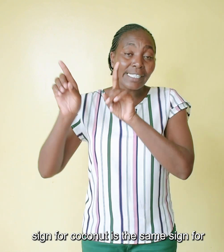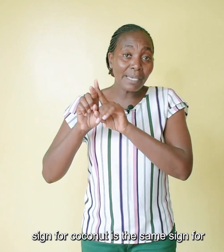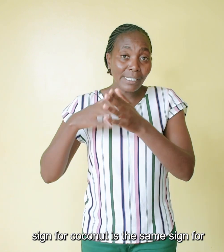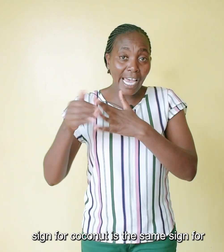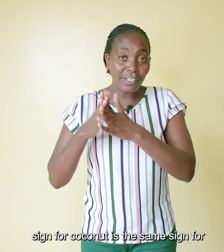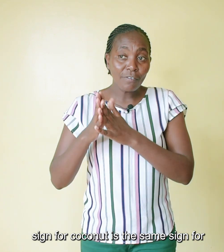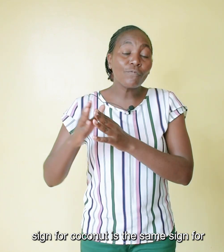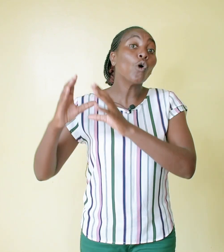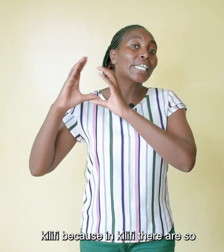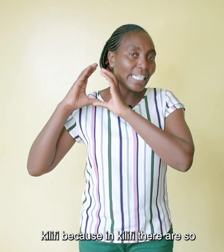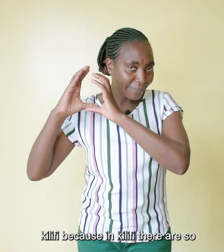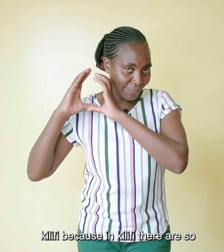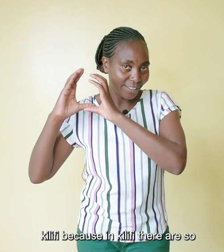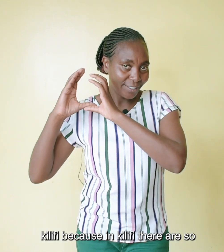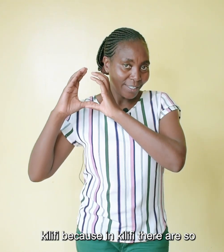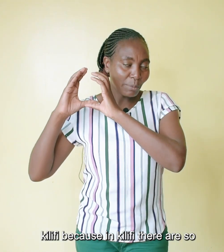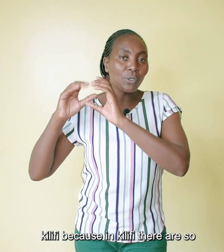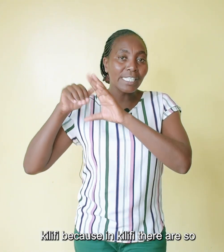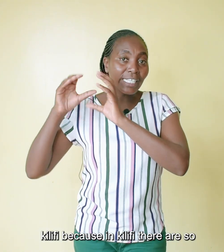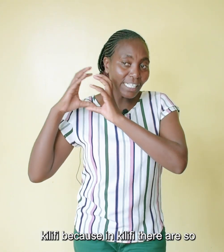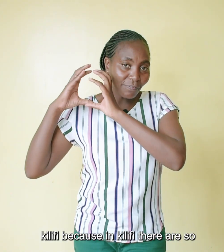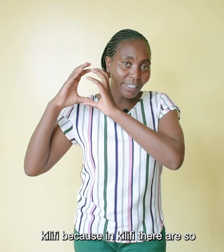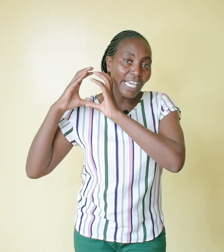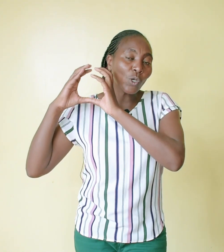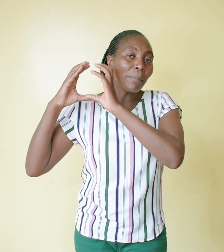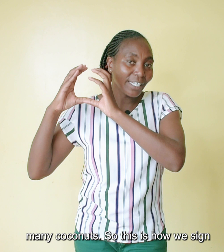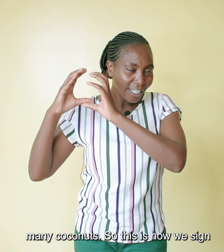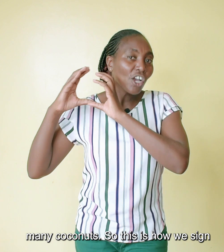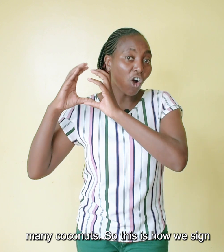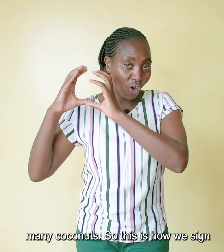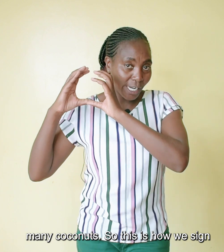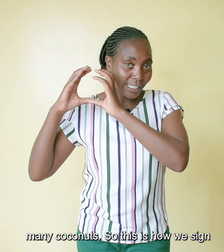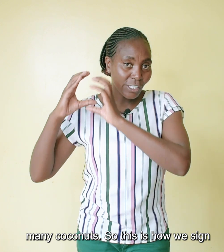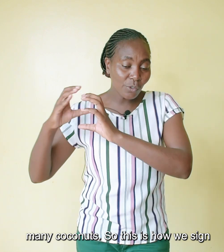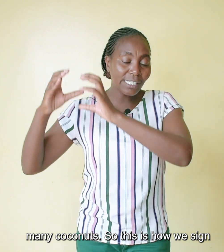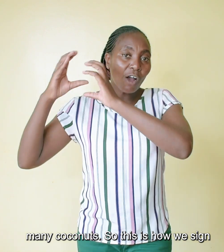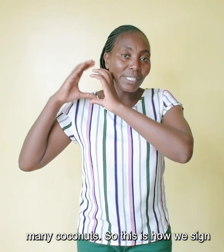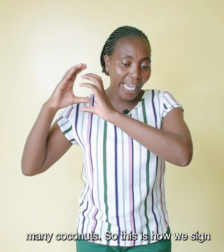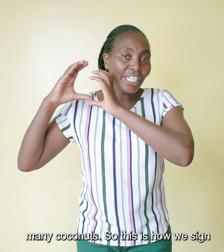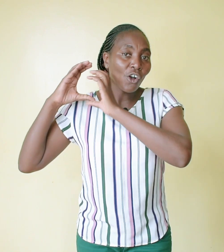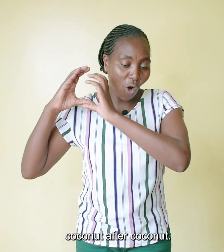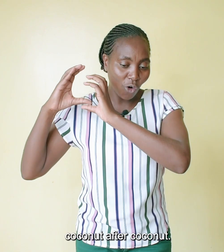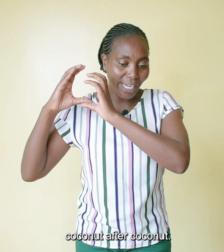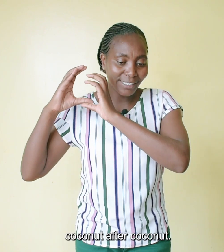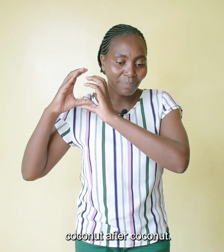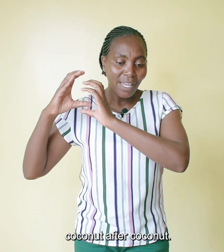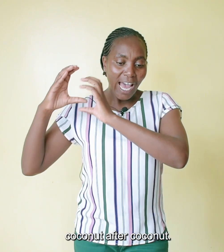same sign for kilifi. Because in kilifi, there are so many coconuts. So this is how we sign coconut.